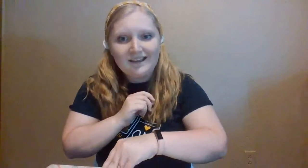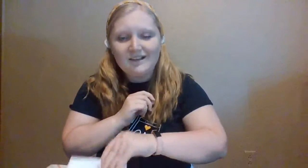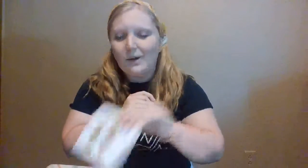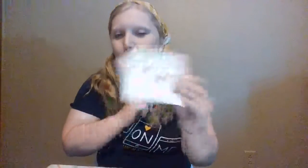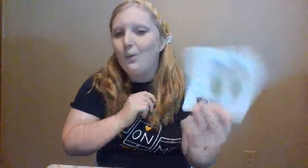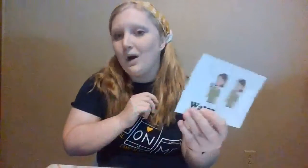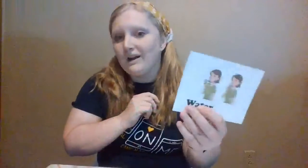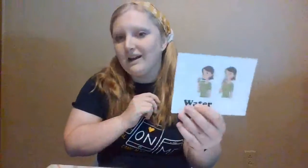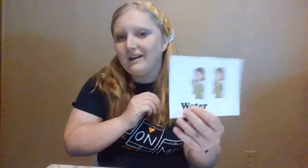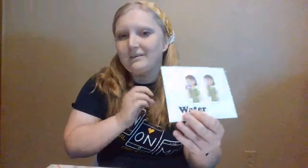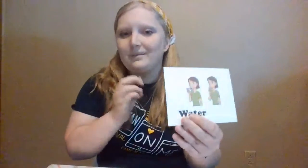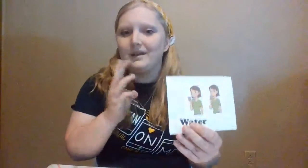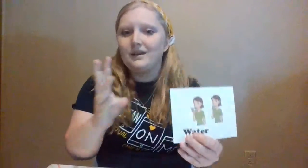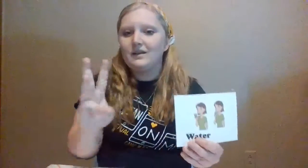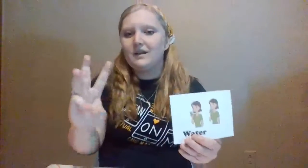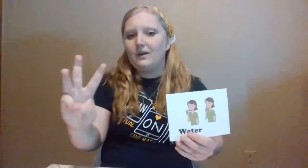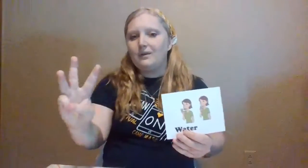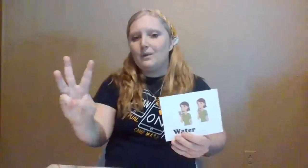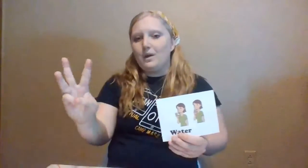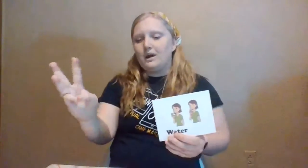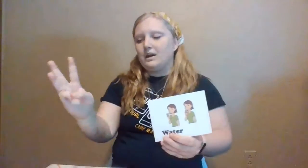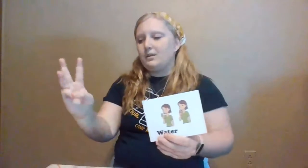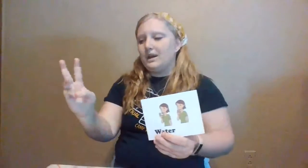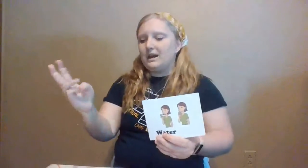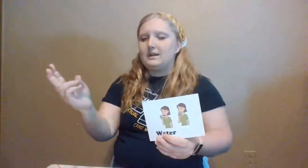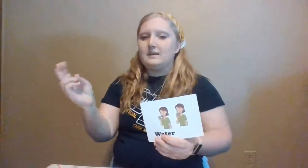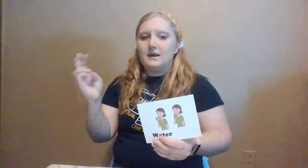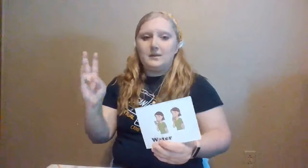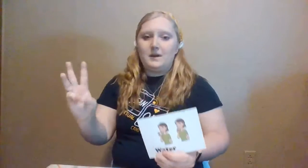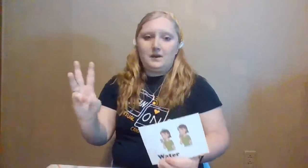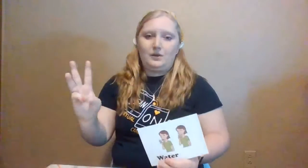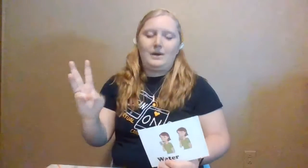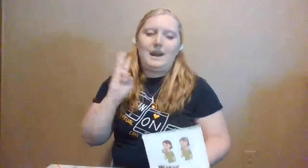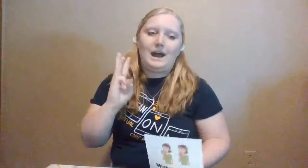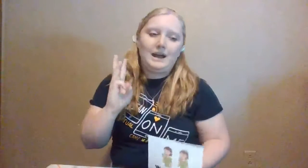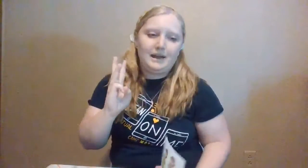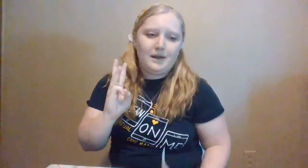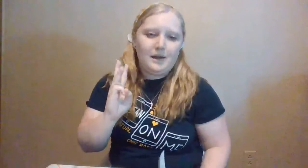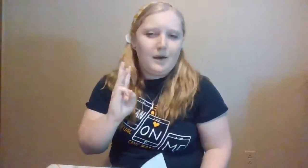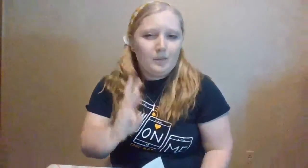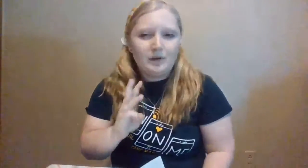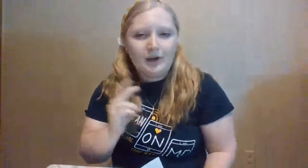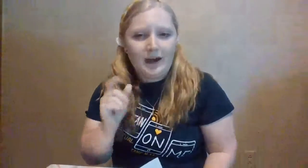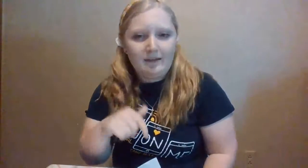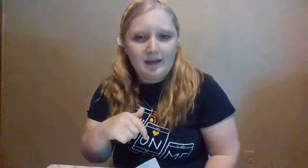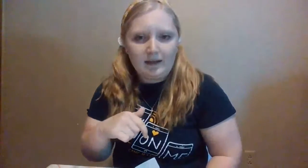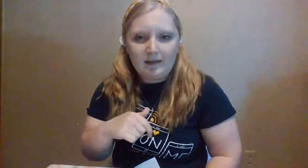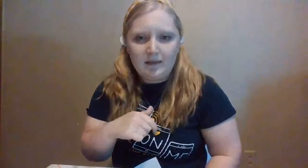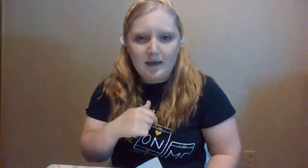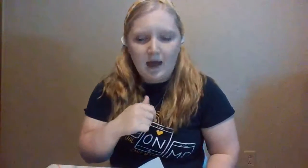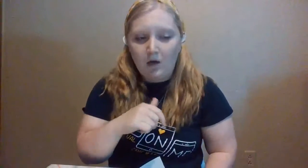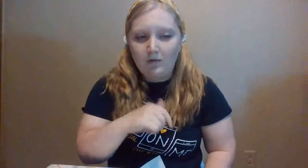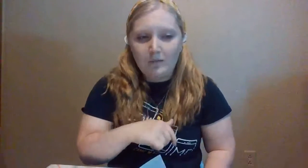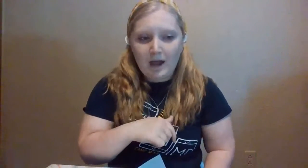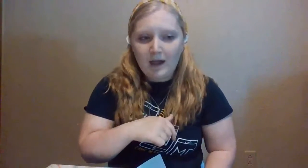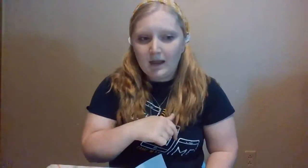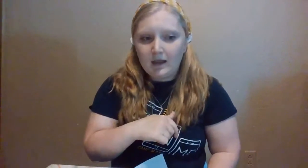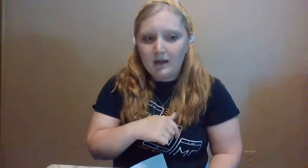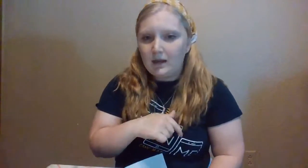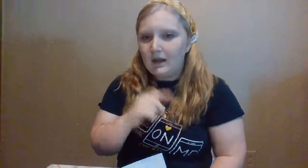is water. So for water, you make a W, and I will try and link the alphabet